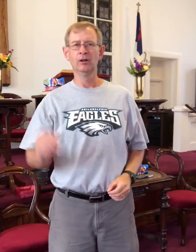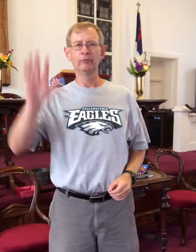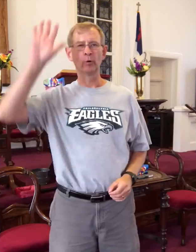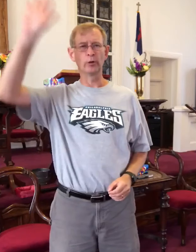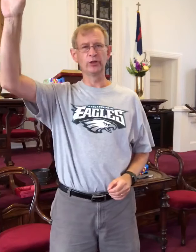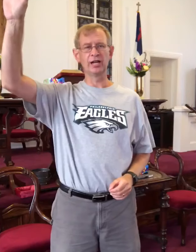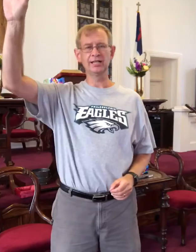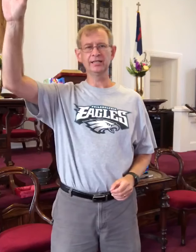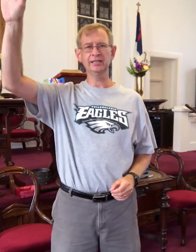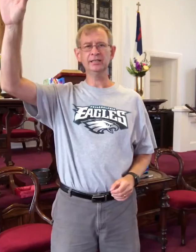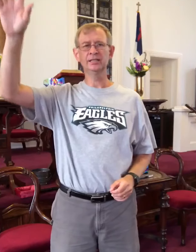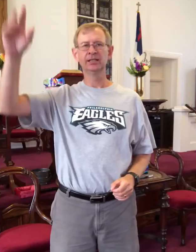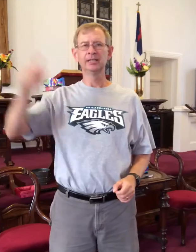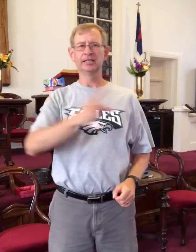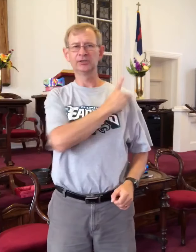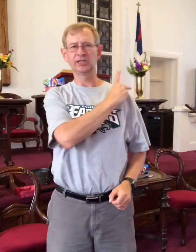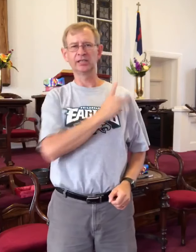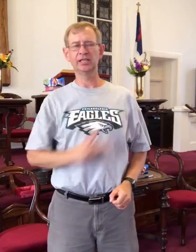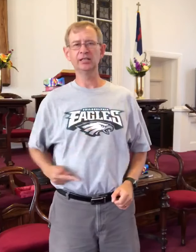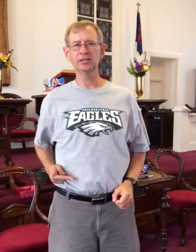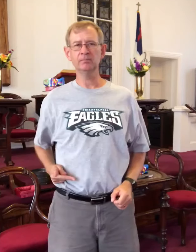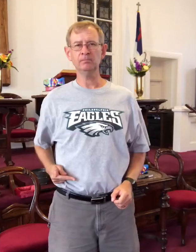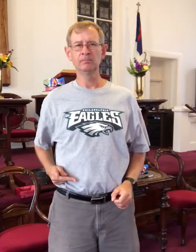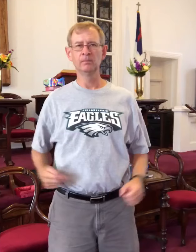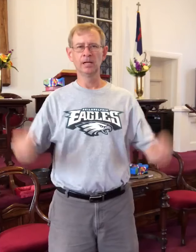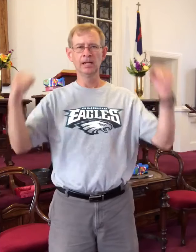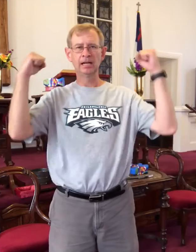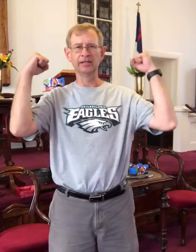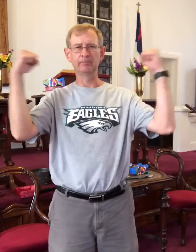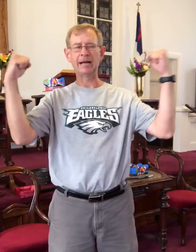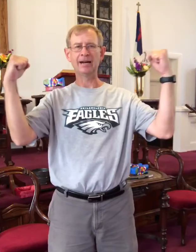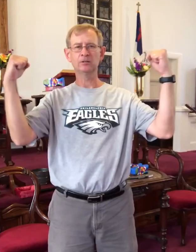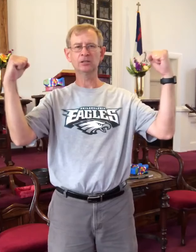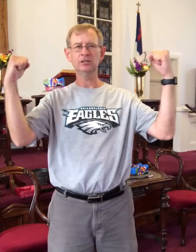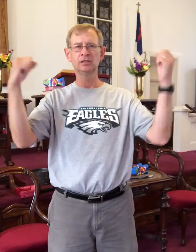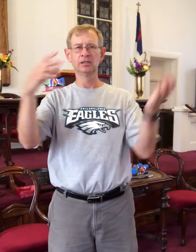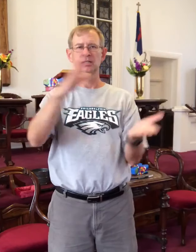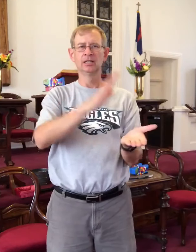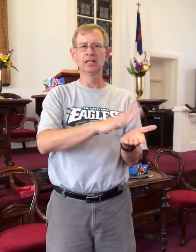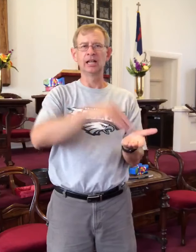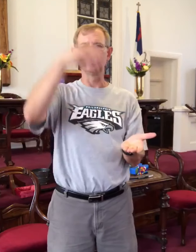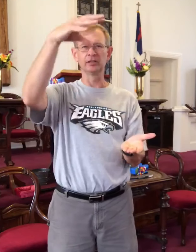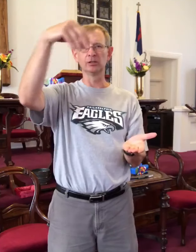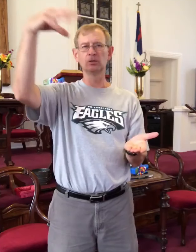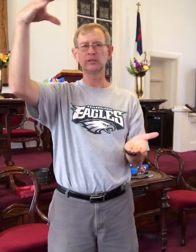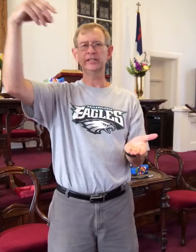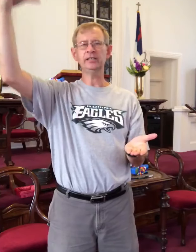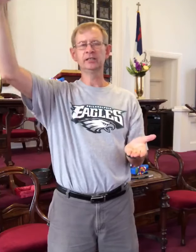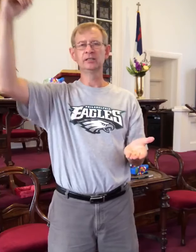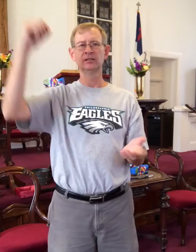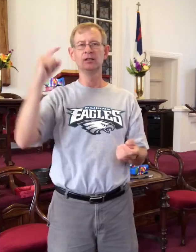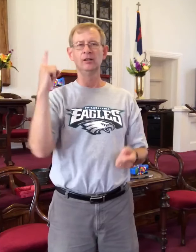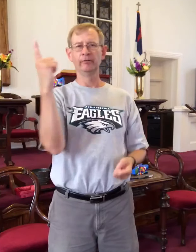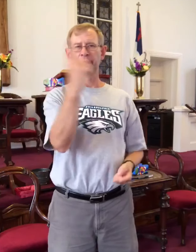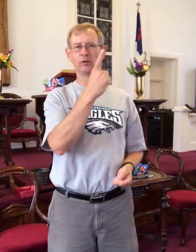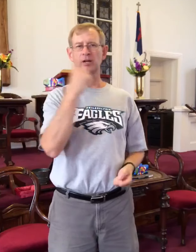For thine is the kingdom and the power and the glory